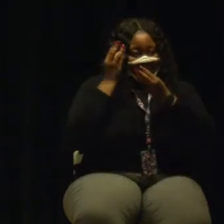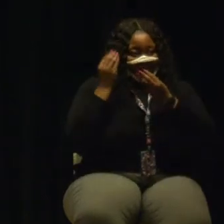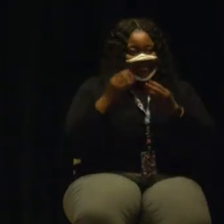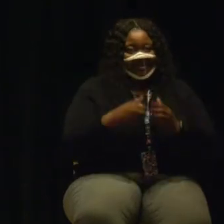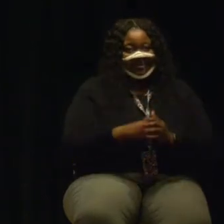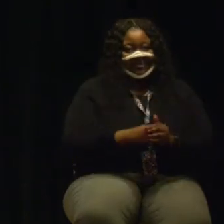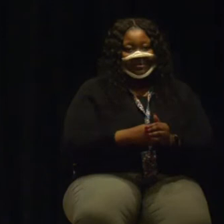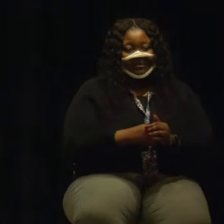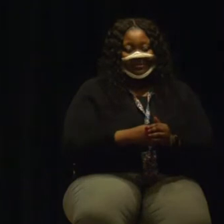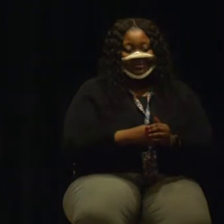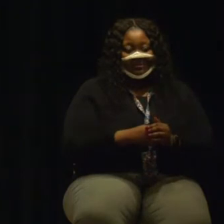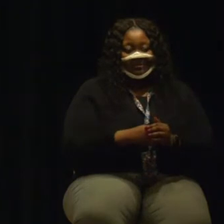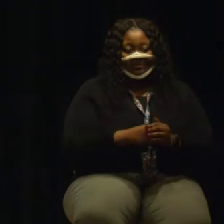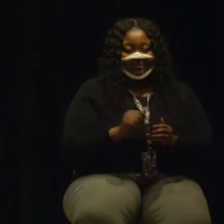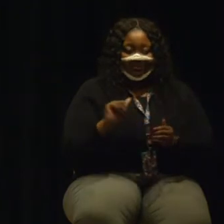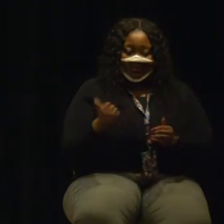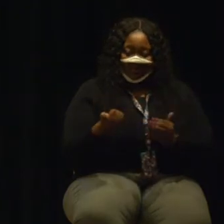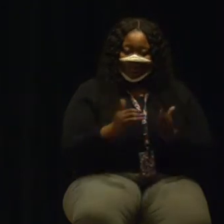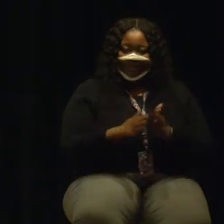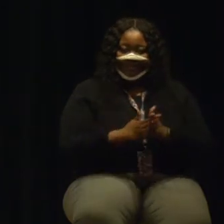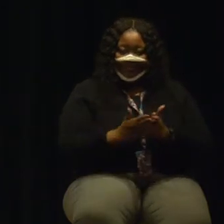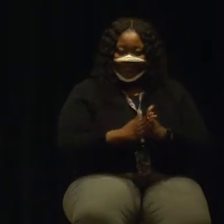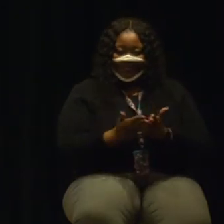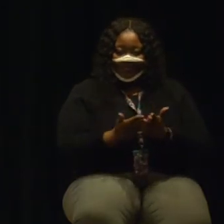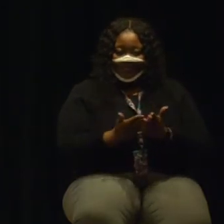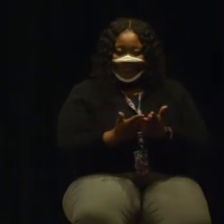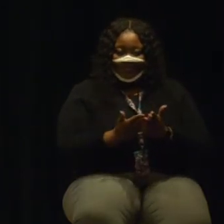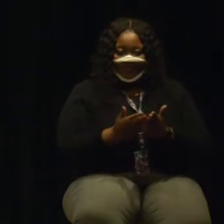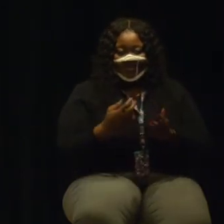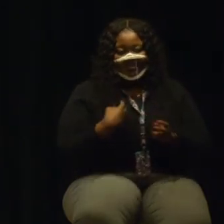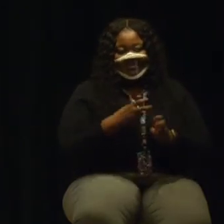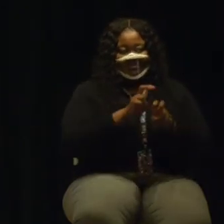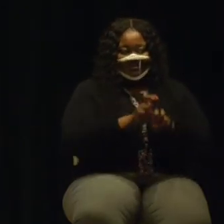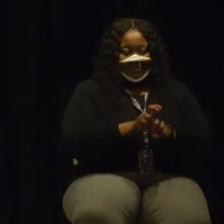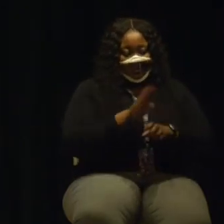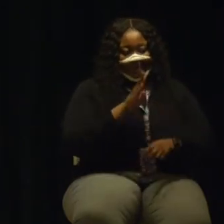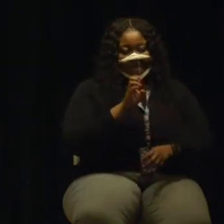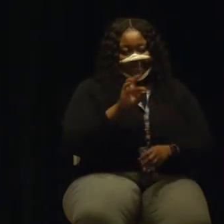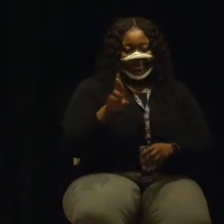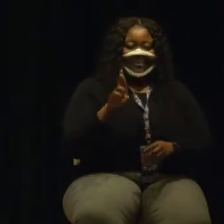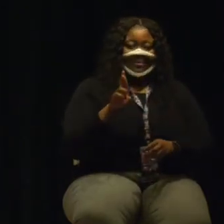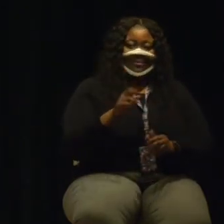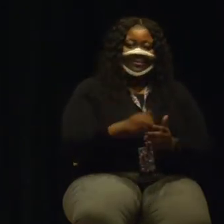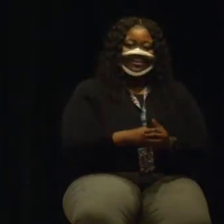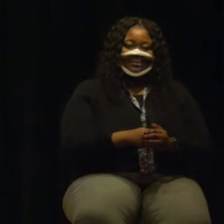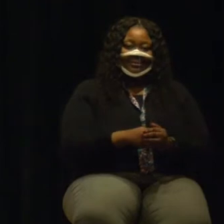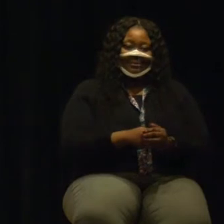lost, but I won because I was there. I was sitting at the bar with my editor. Who won your year?